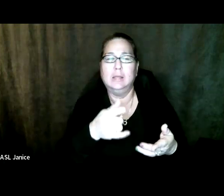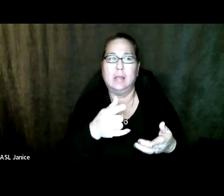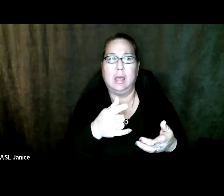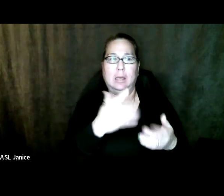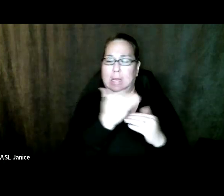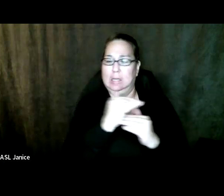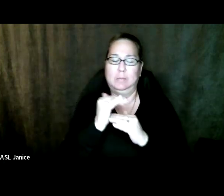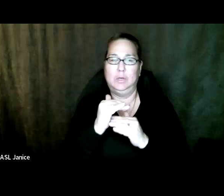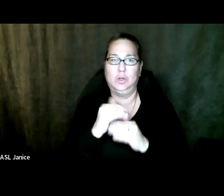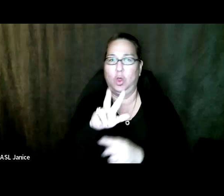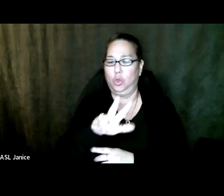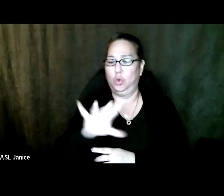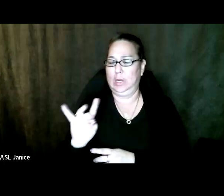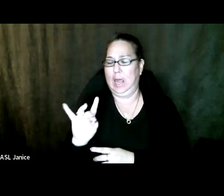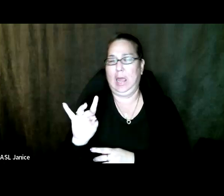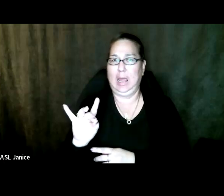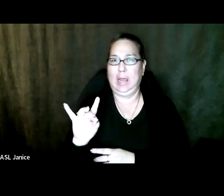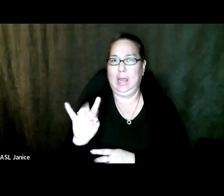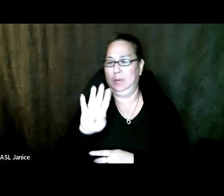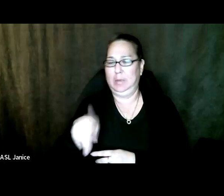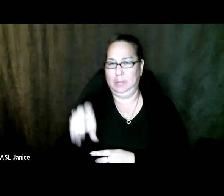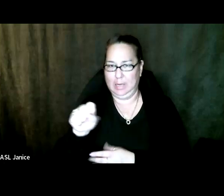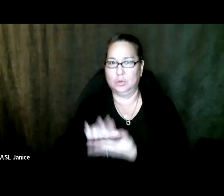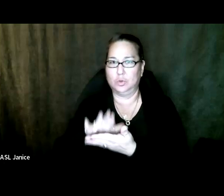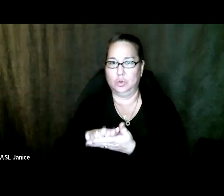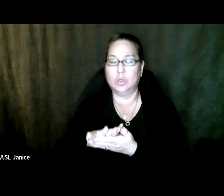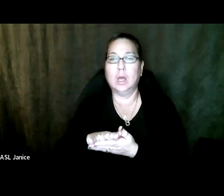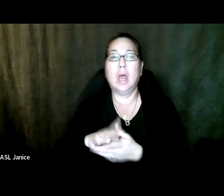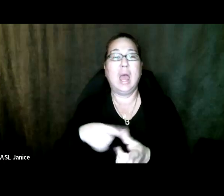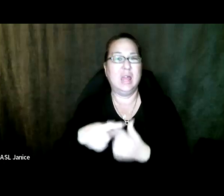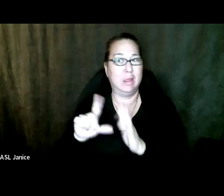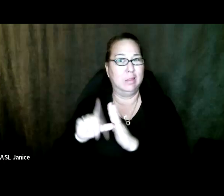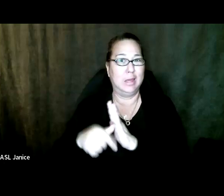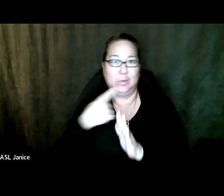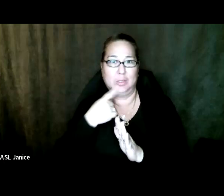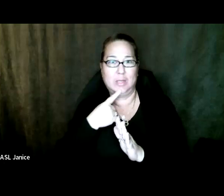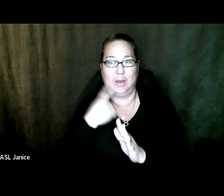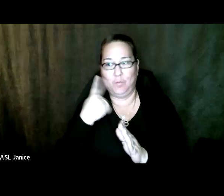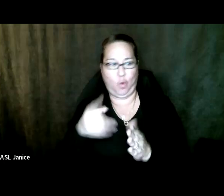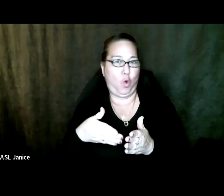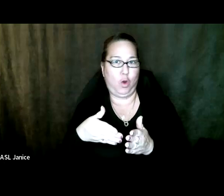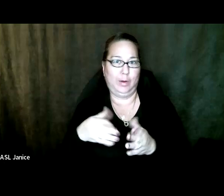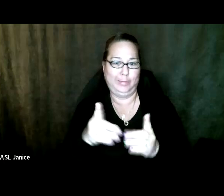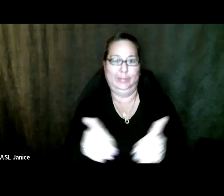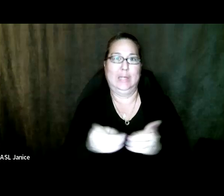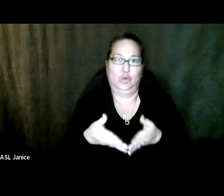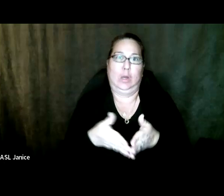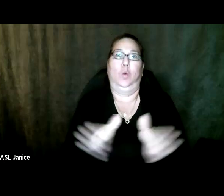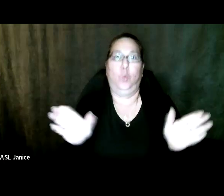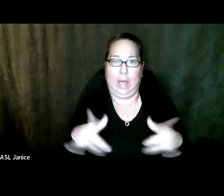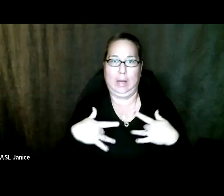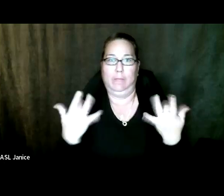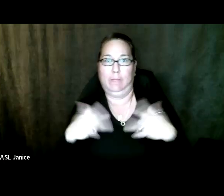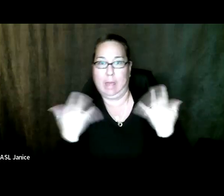BPS schools, then later said identify and schedule 2 district-wide events. Is it doing both? Is it going specifically visiting